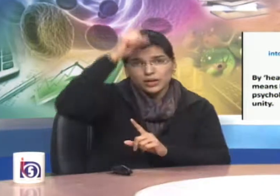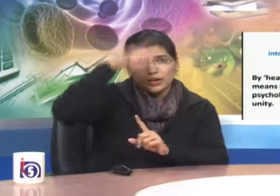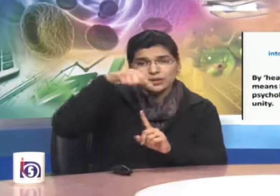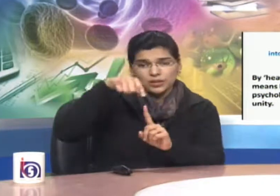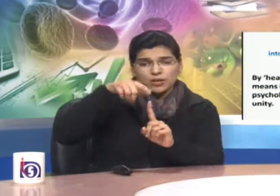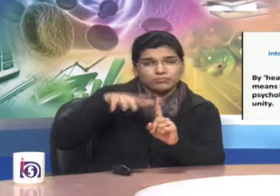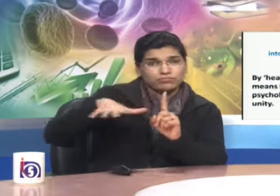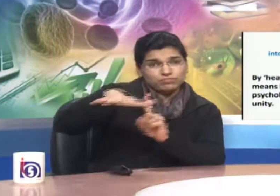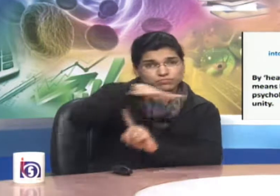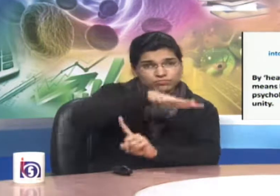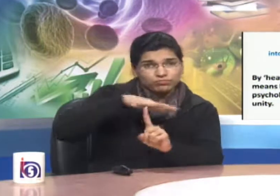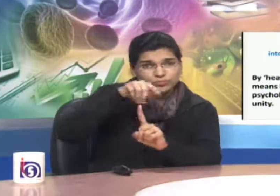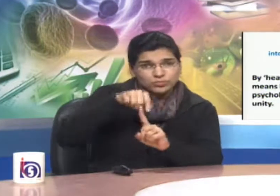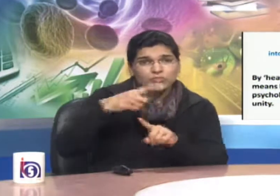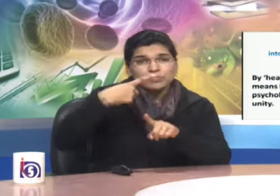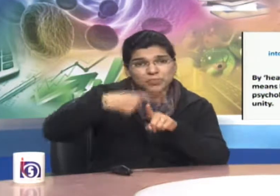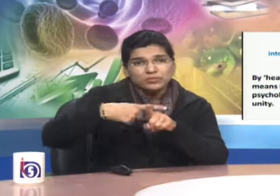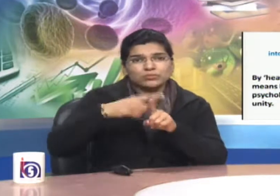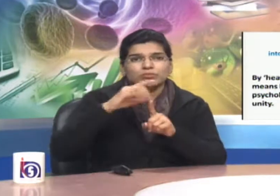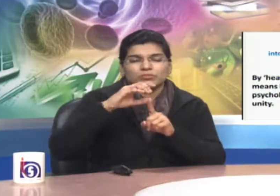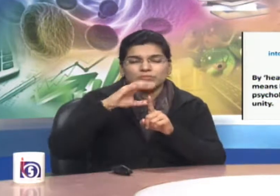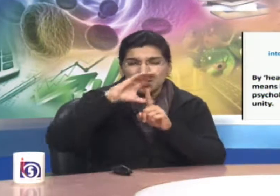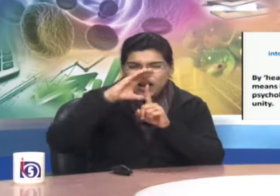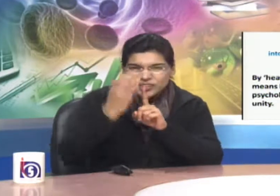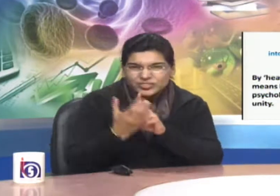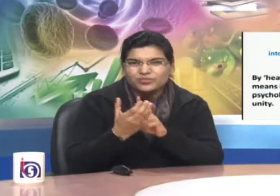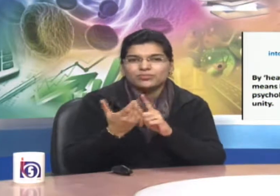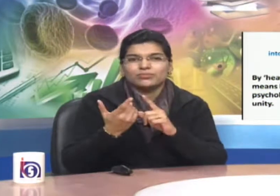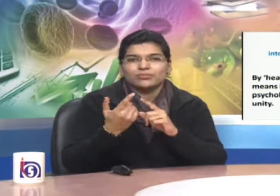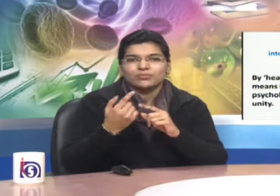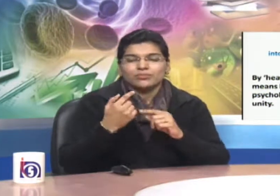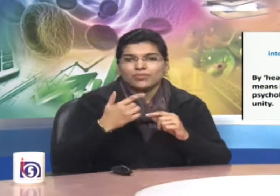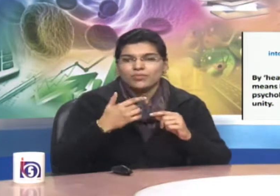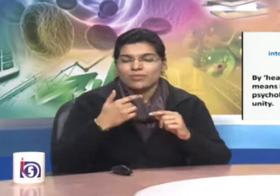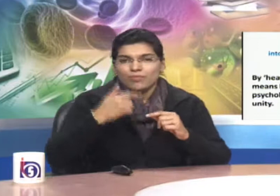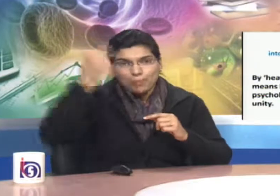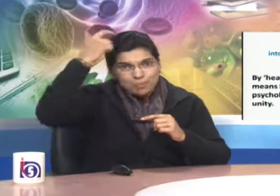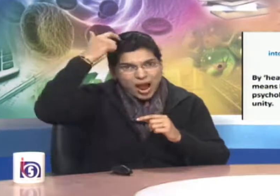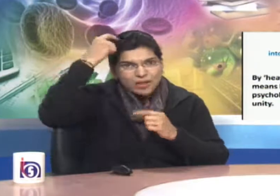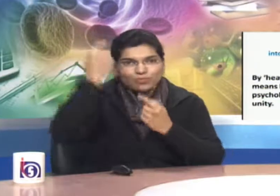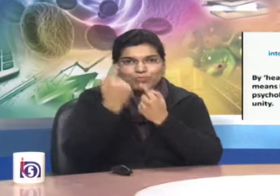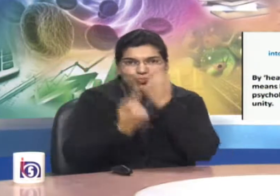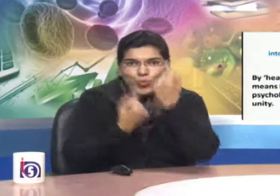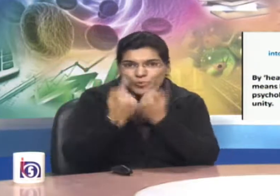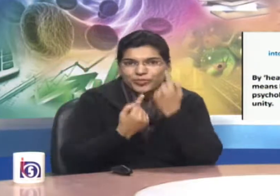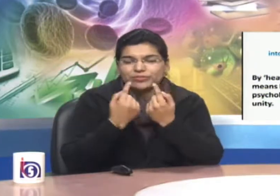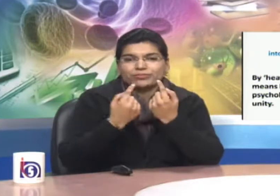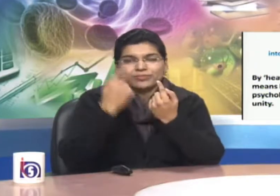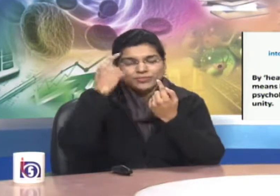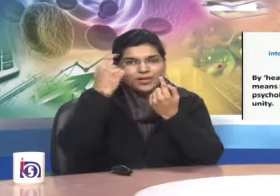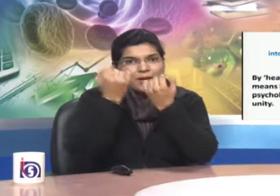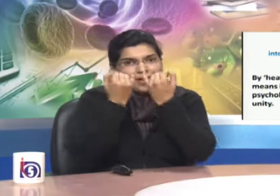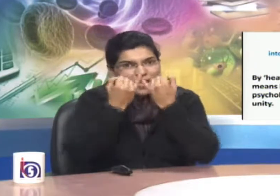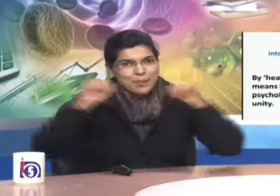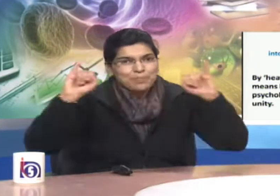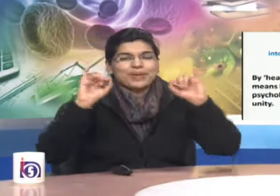By heaven of freedom, the poet means India's social, cultural, and